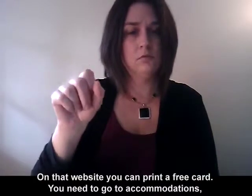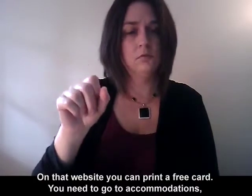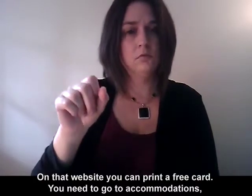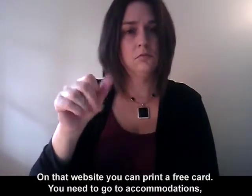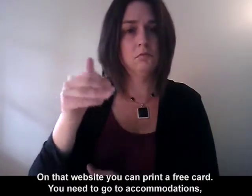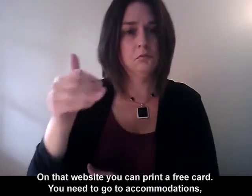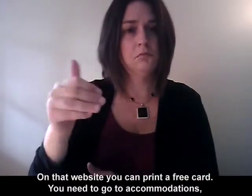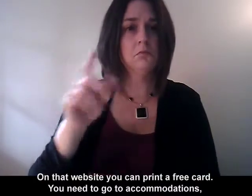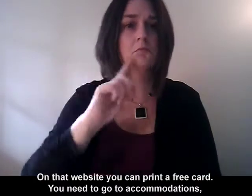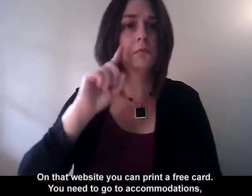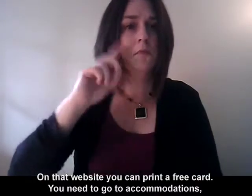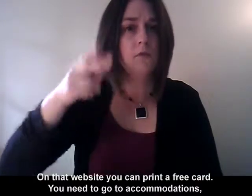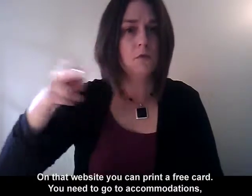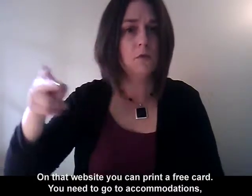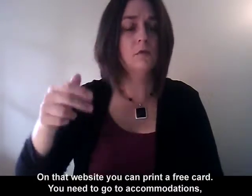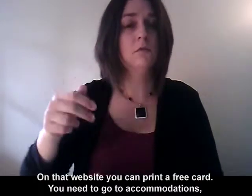You need to go to Accommodations,